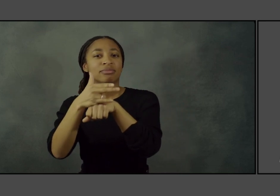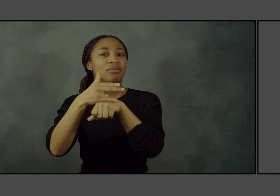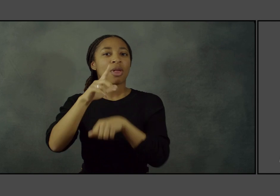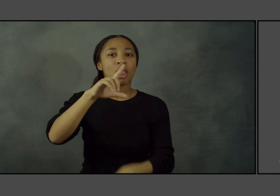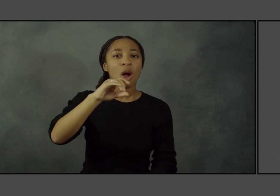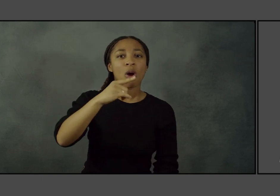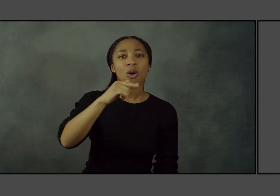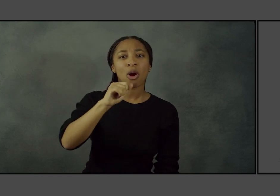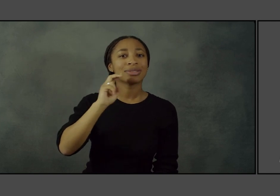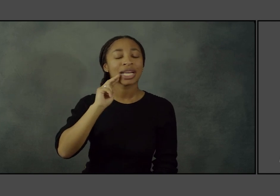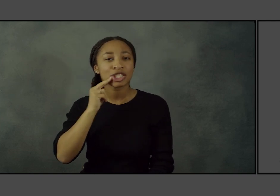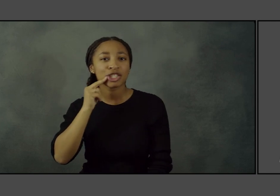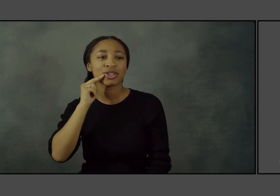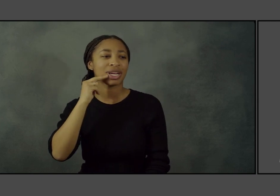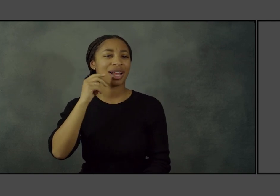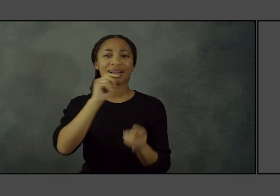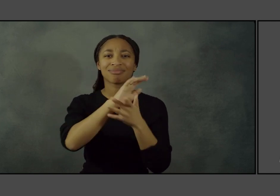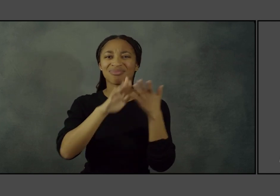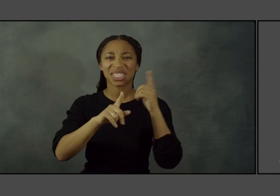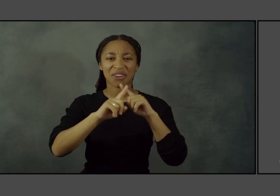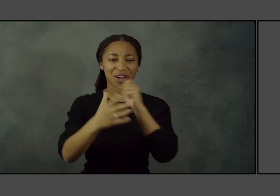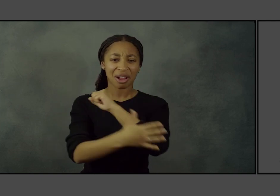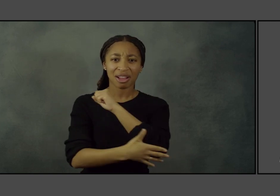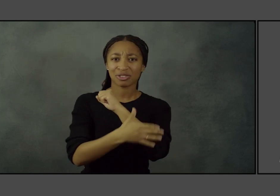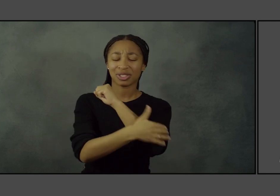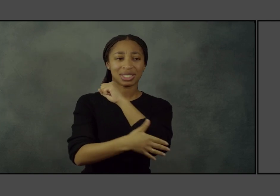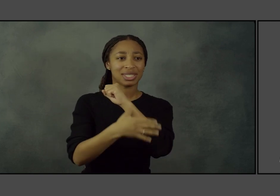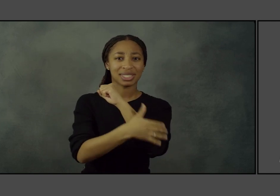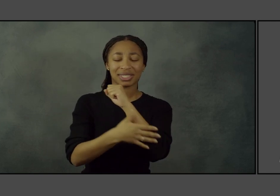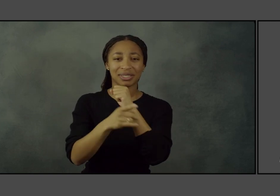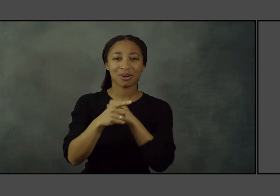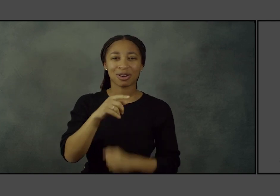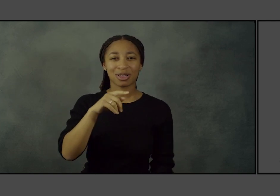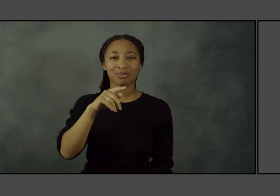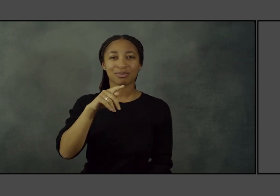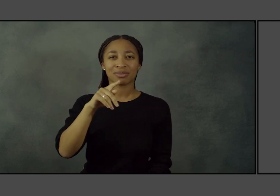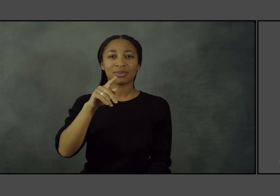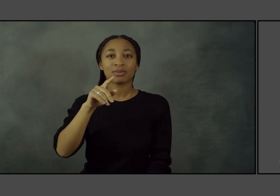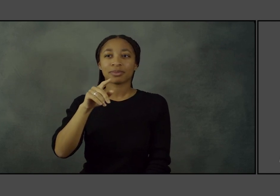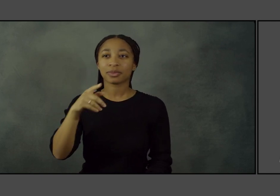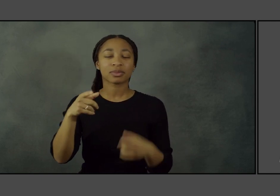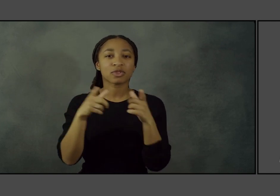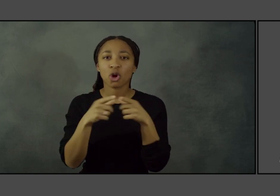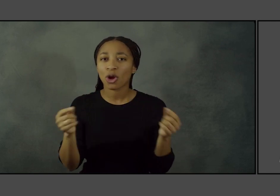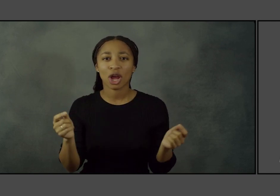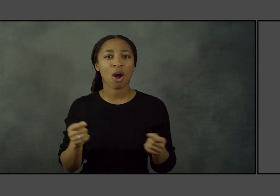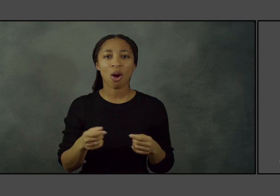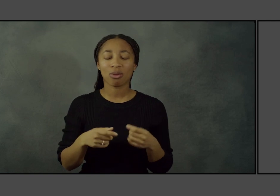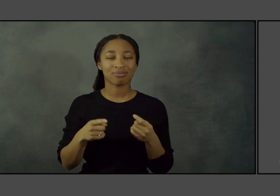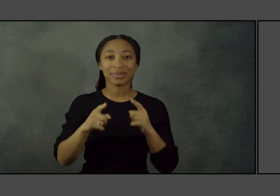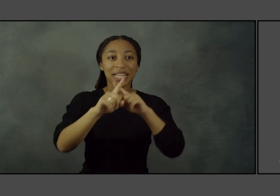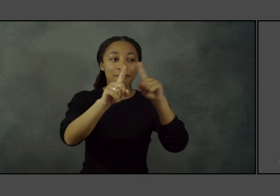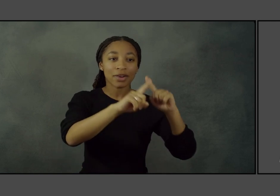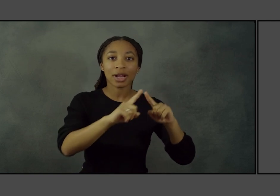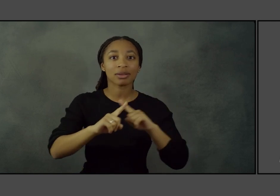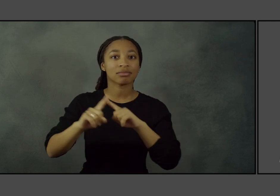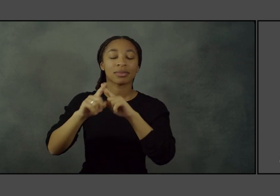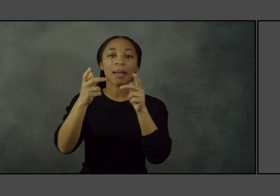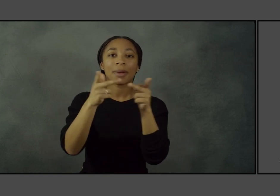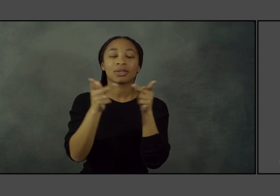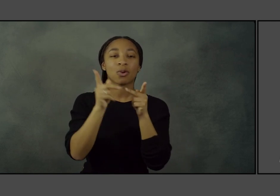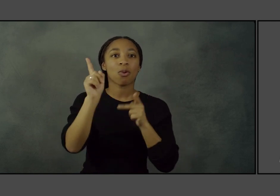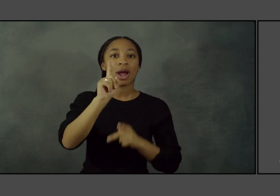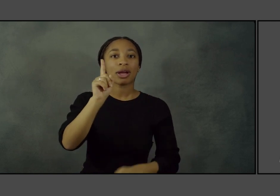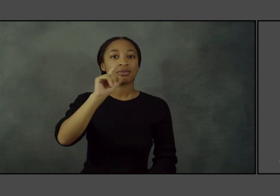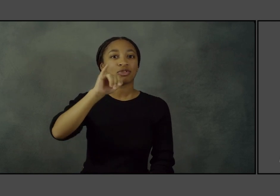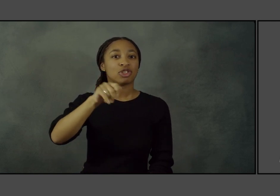or, Tehran. I mean, or Tokyo. I mean, there are a lot of different places around the globe where jazz, or as Gwendolyn Brooks would say,